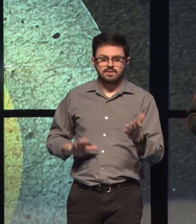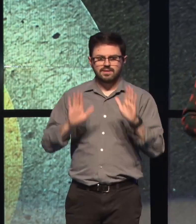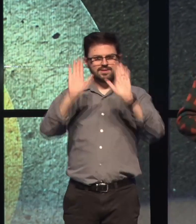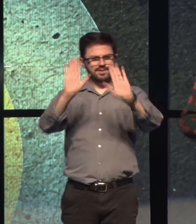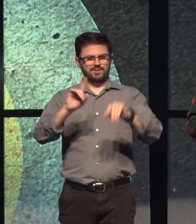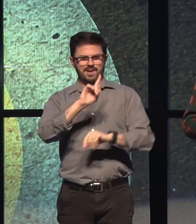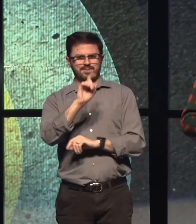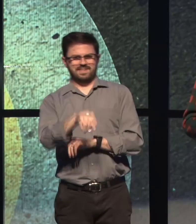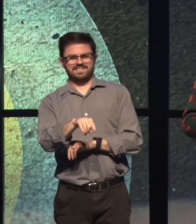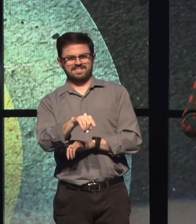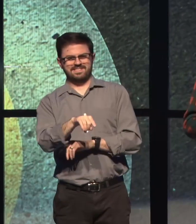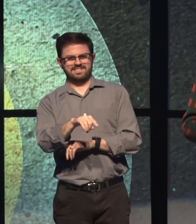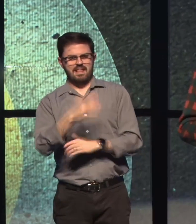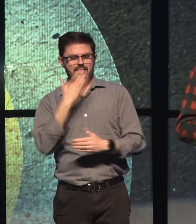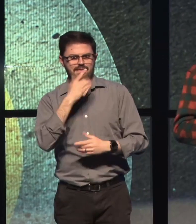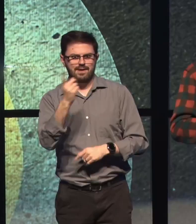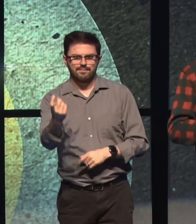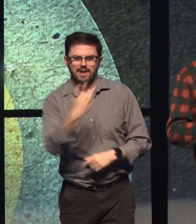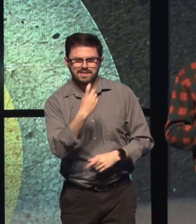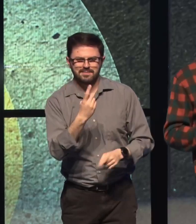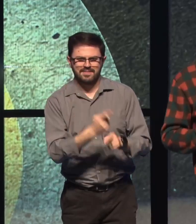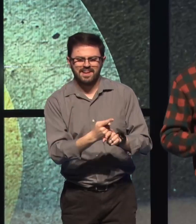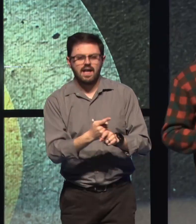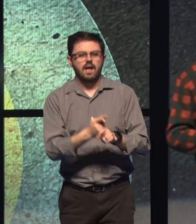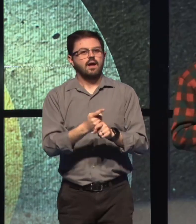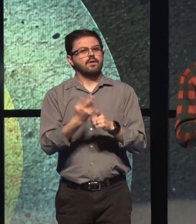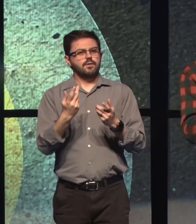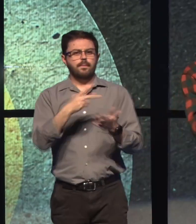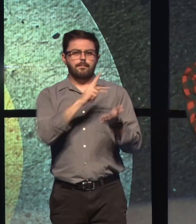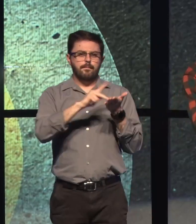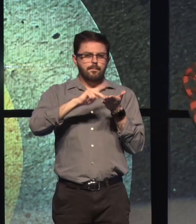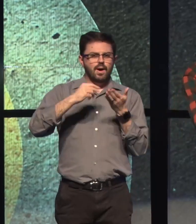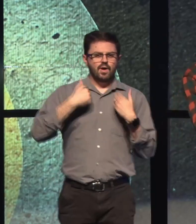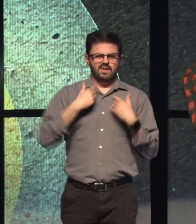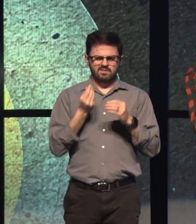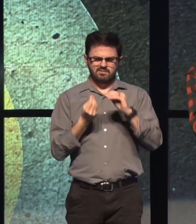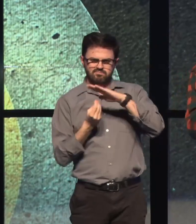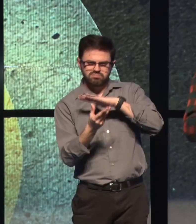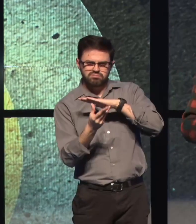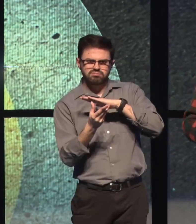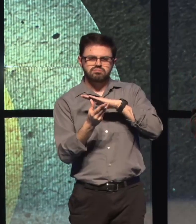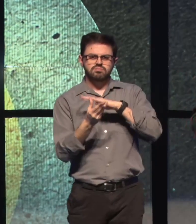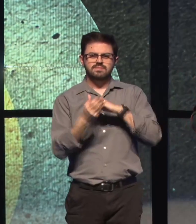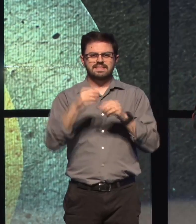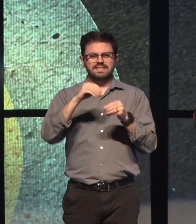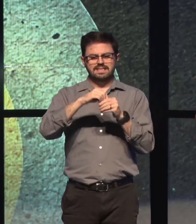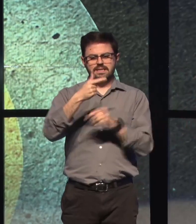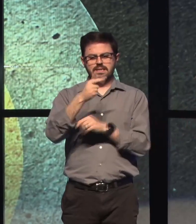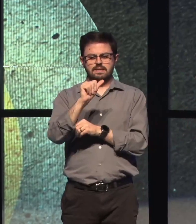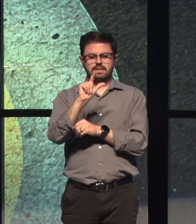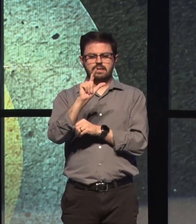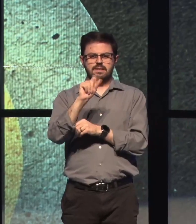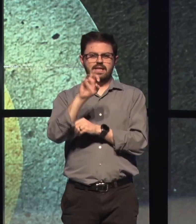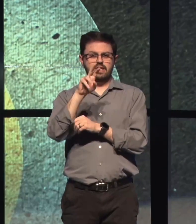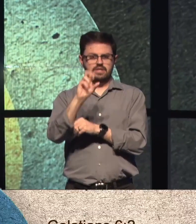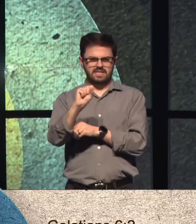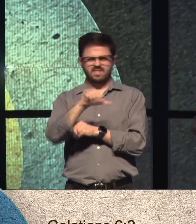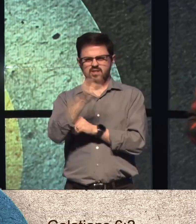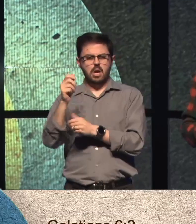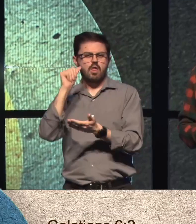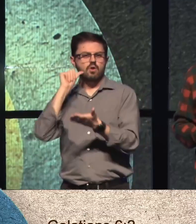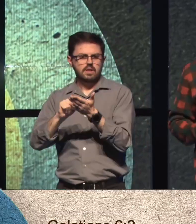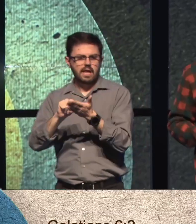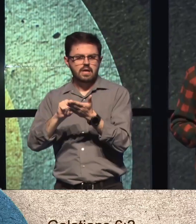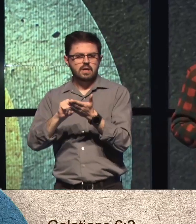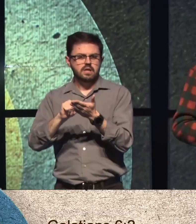you asked it. And Paul actually kind of gives a hint at this in Galatians, another letter that he writes. In Galatians chapter 6,